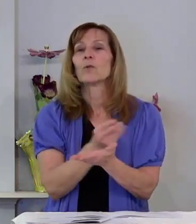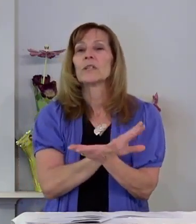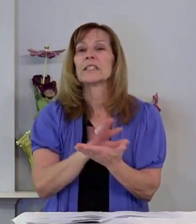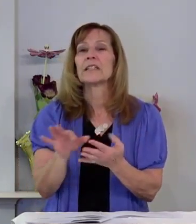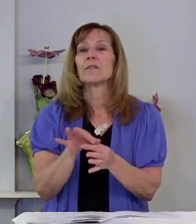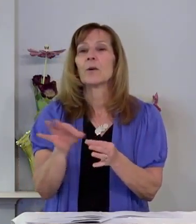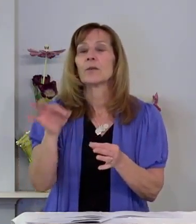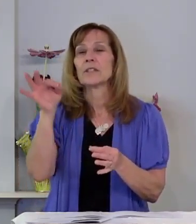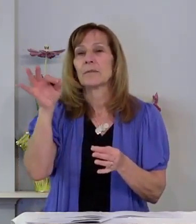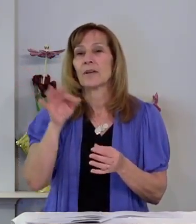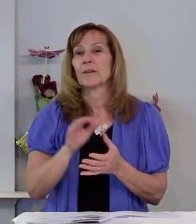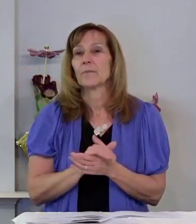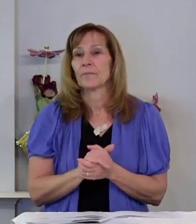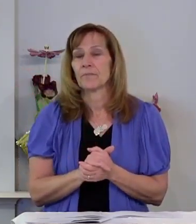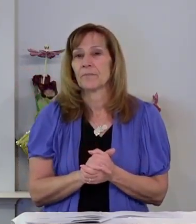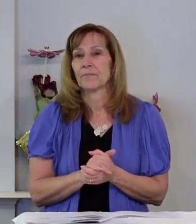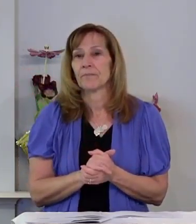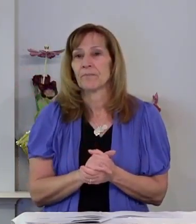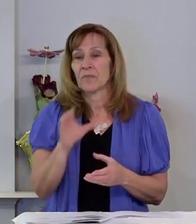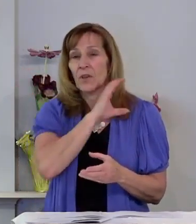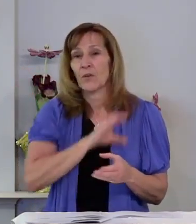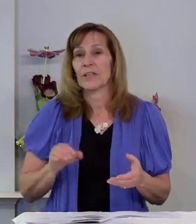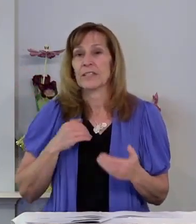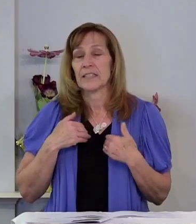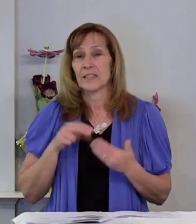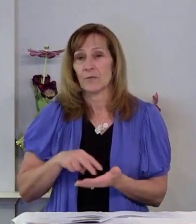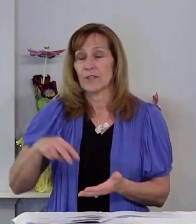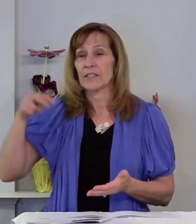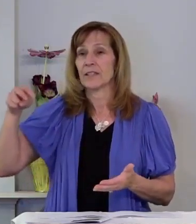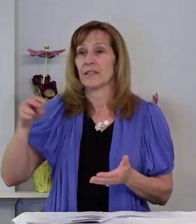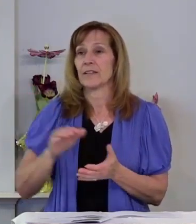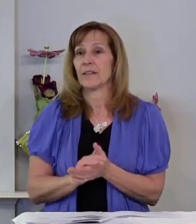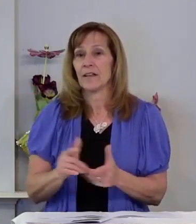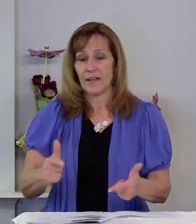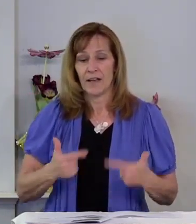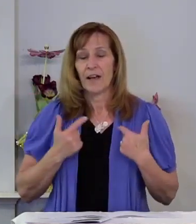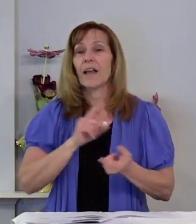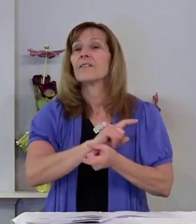As the Father has sent me, so I send you.